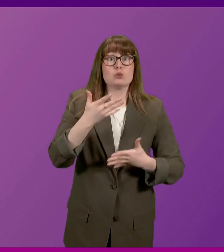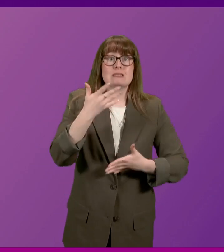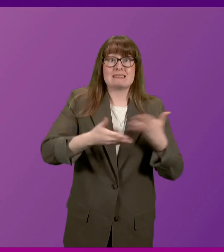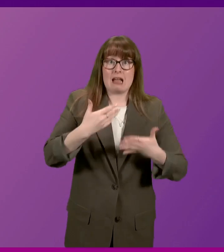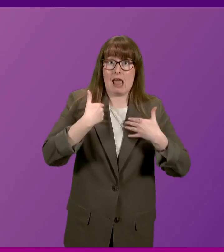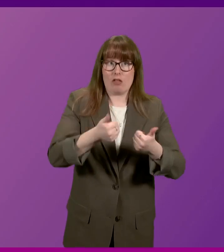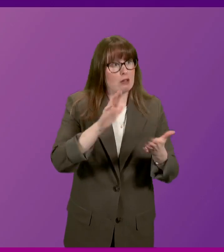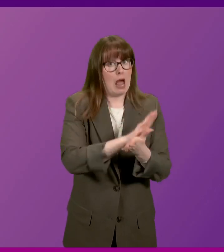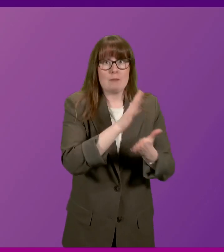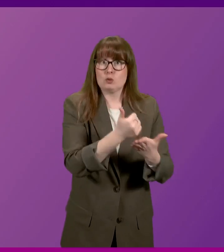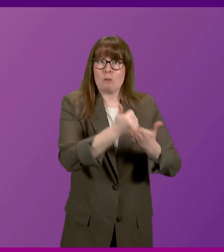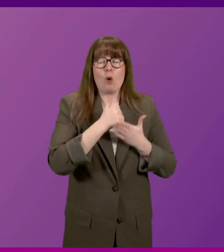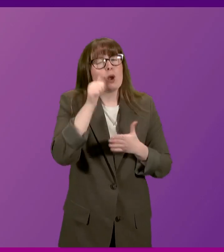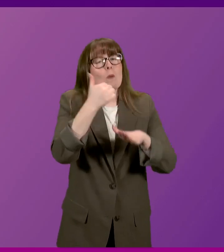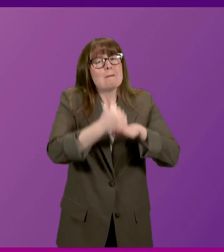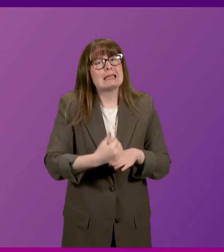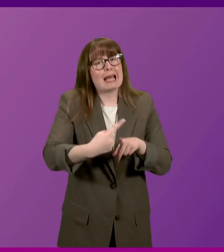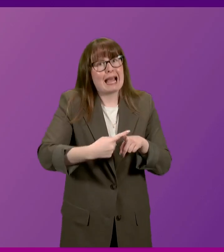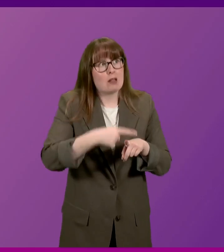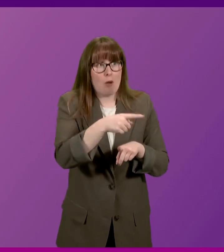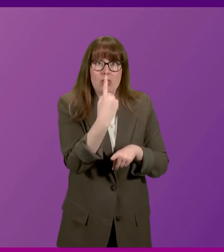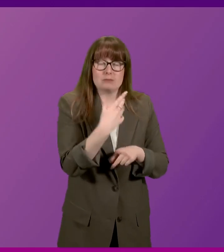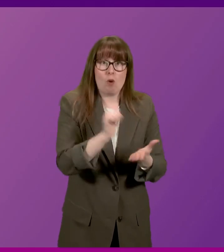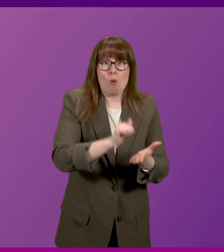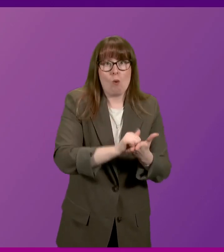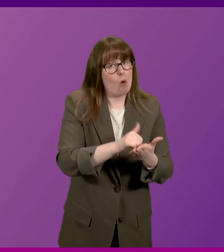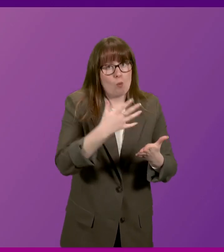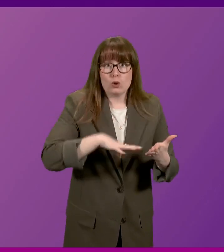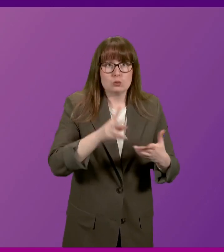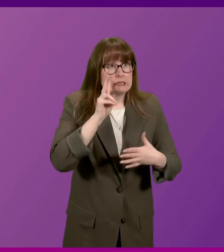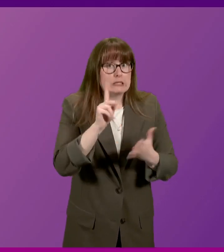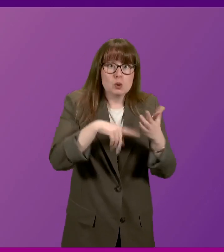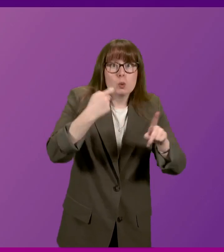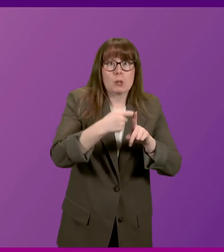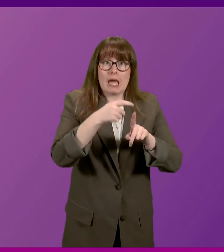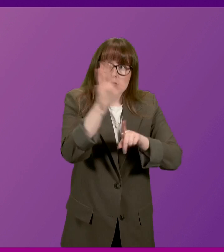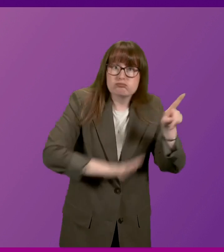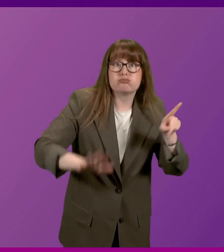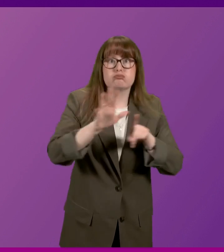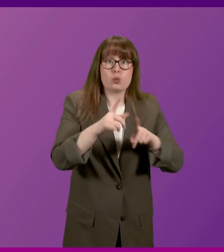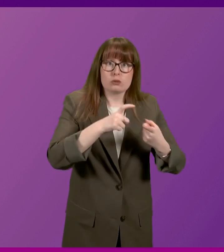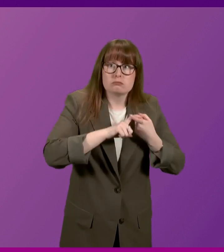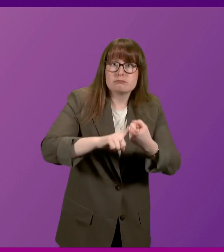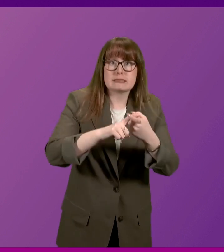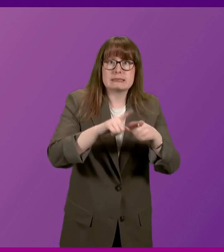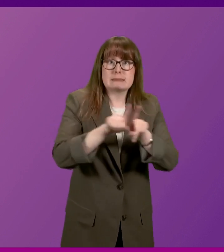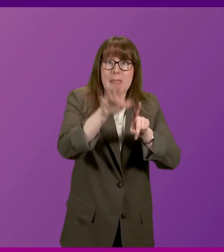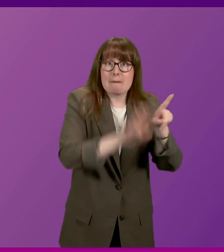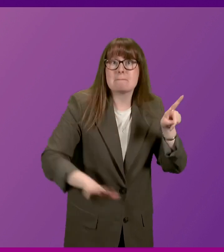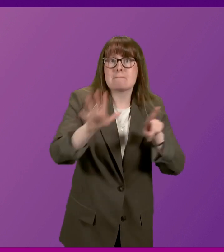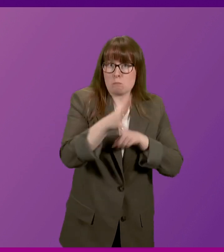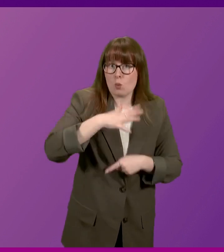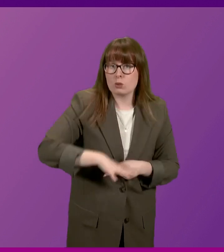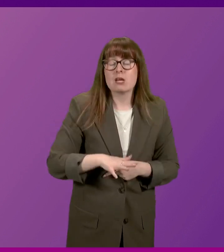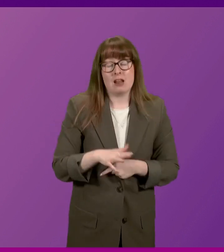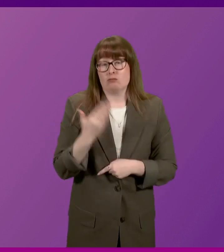that we do. Even though they're based in England, they're actually very keen to see UK-wide consistency. And one other thing to mention is I have